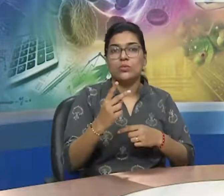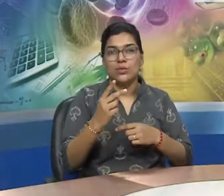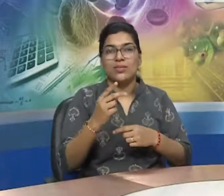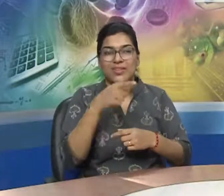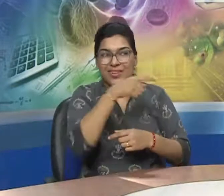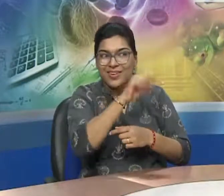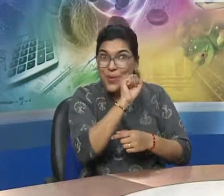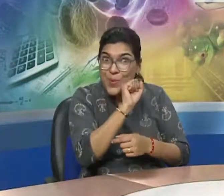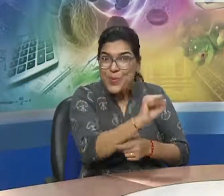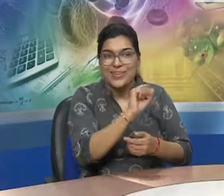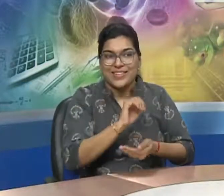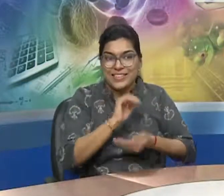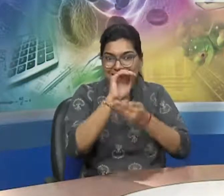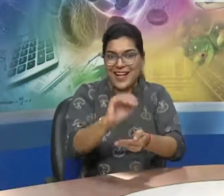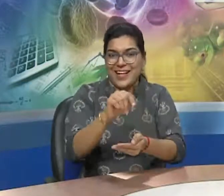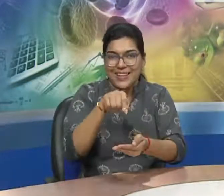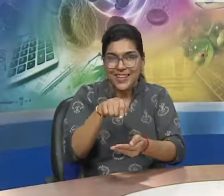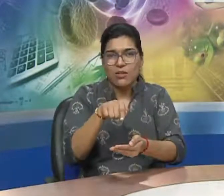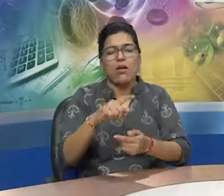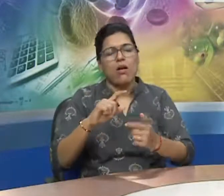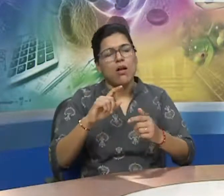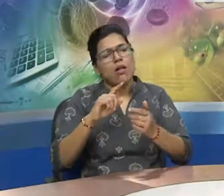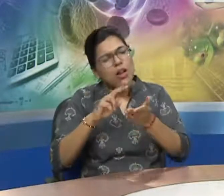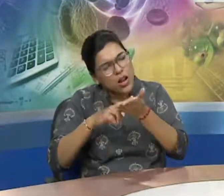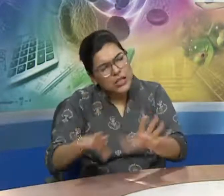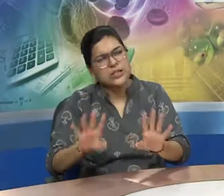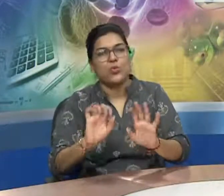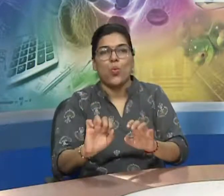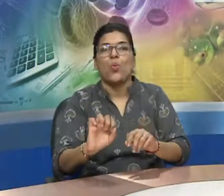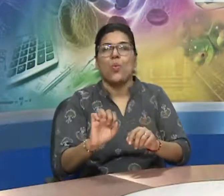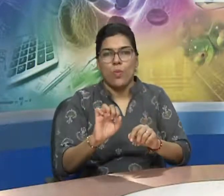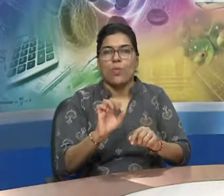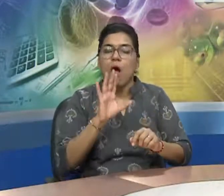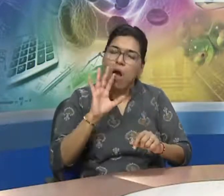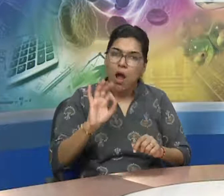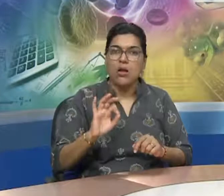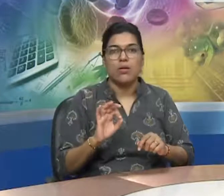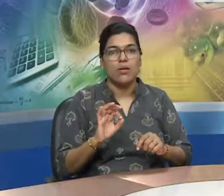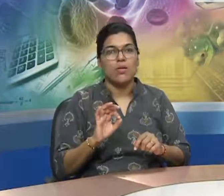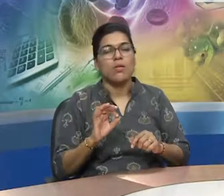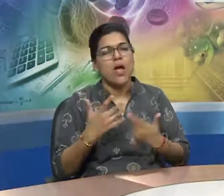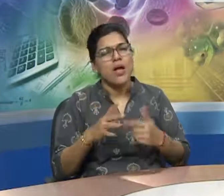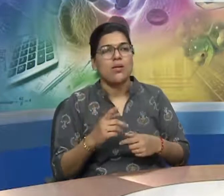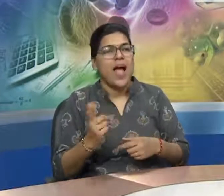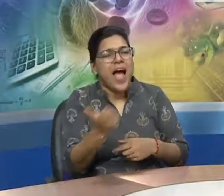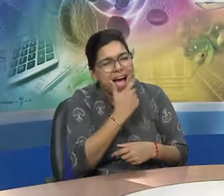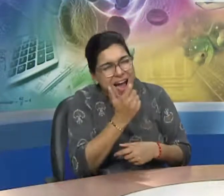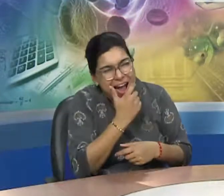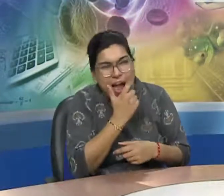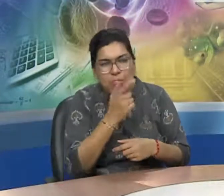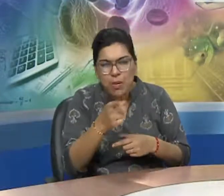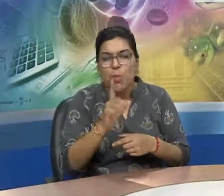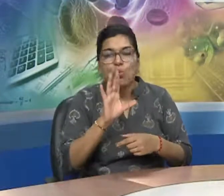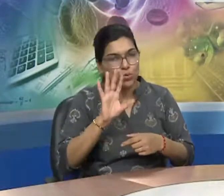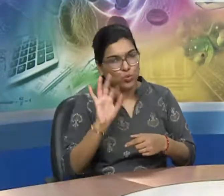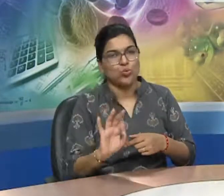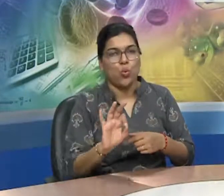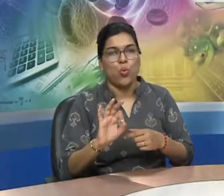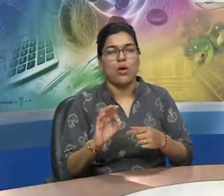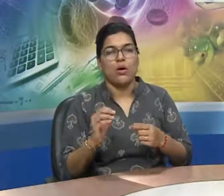He thinks that his son's genuine laughter can teach him how to